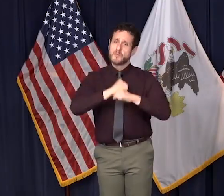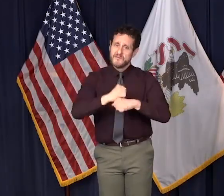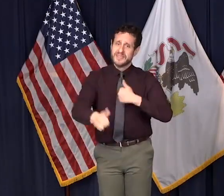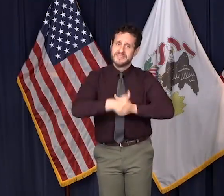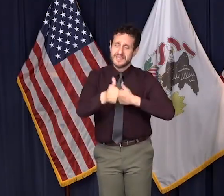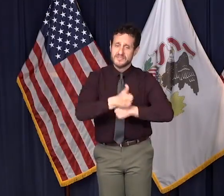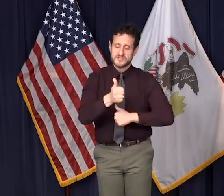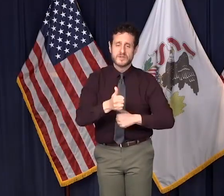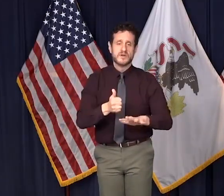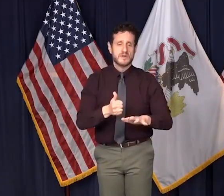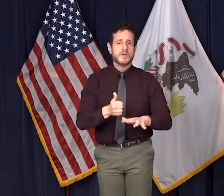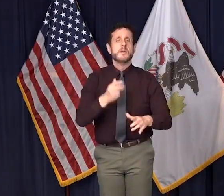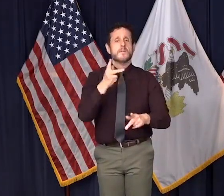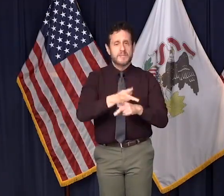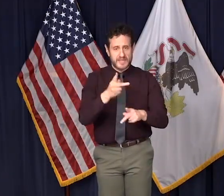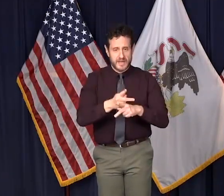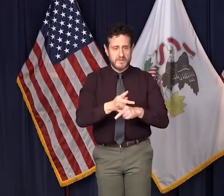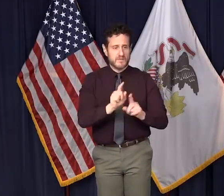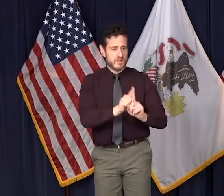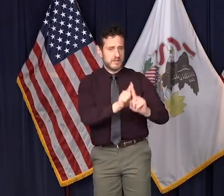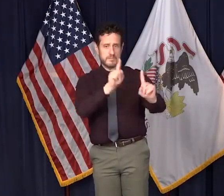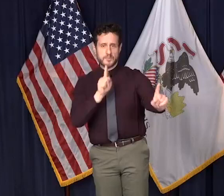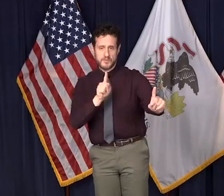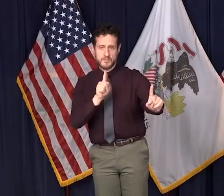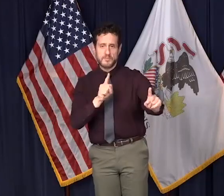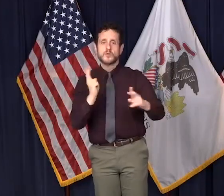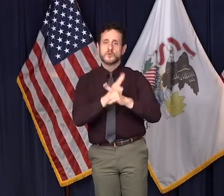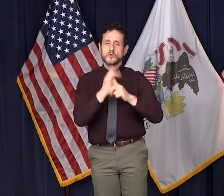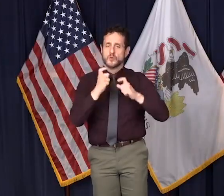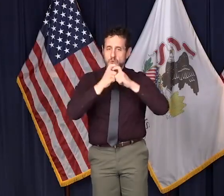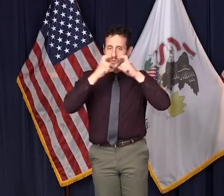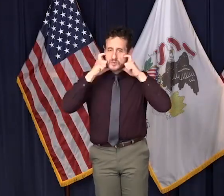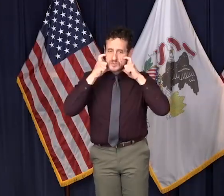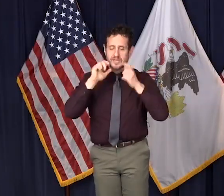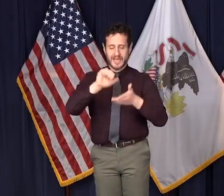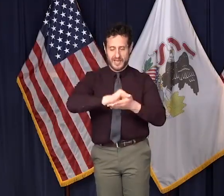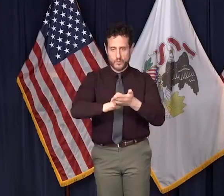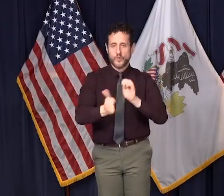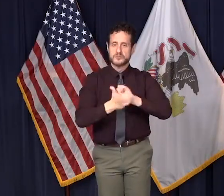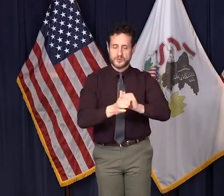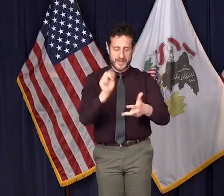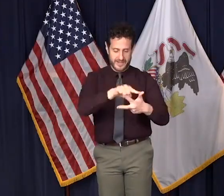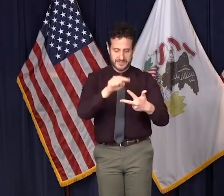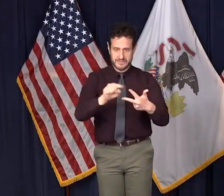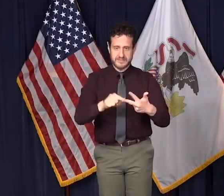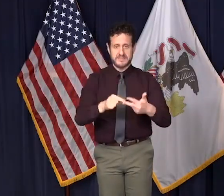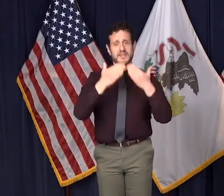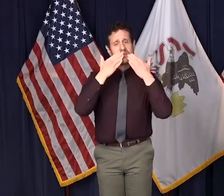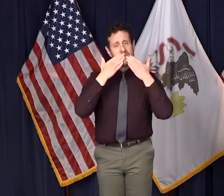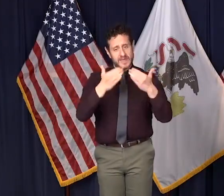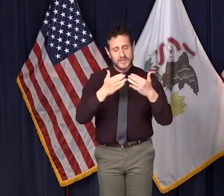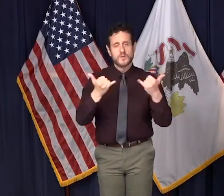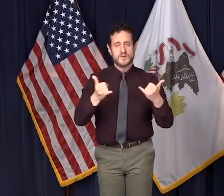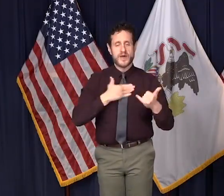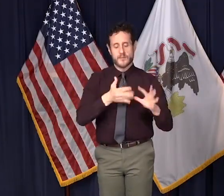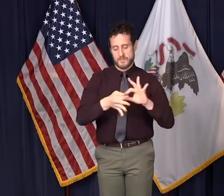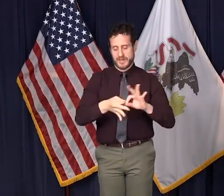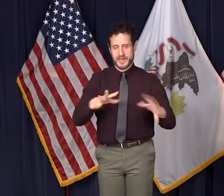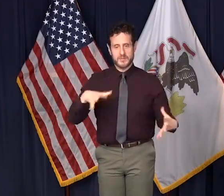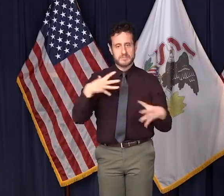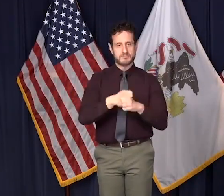face coverings, and wash our hands. Thank you so much. And now, a summary of the comments in